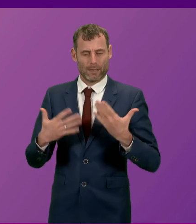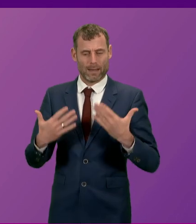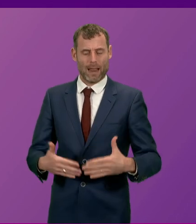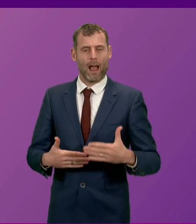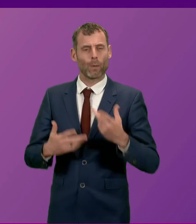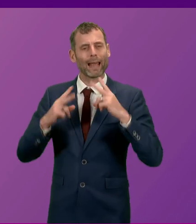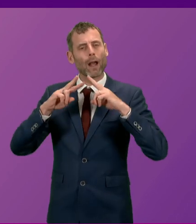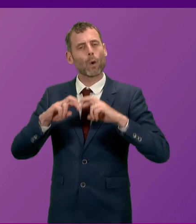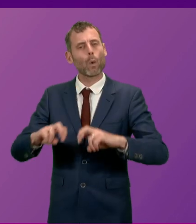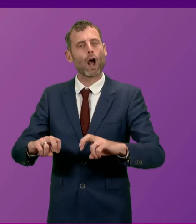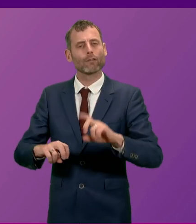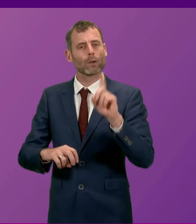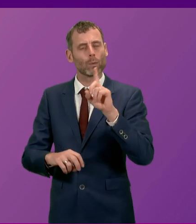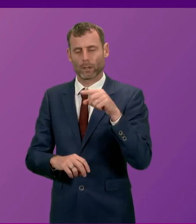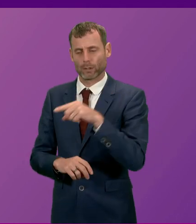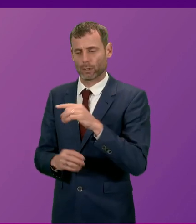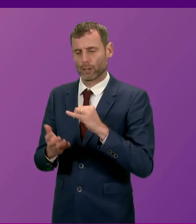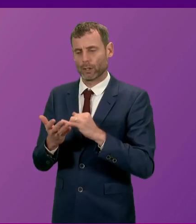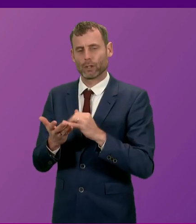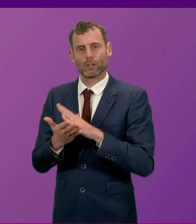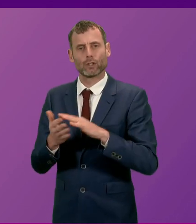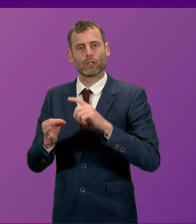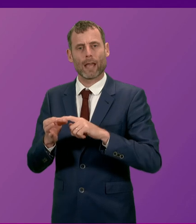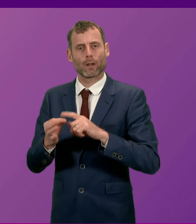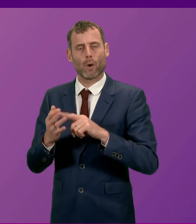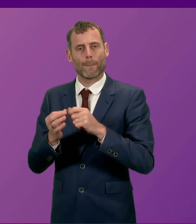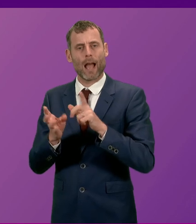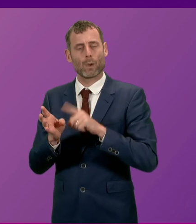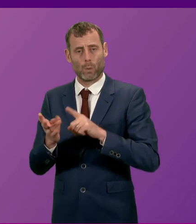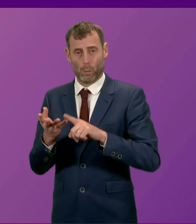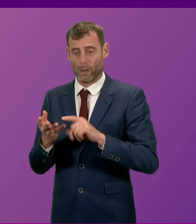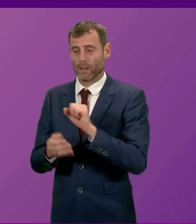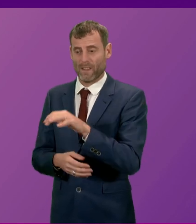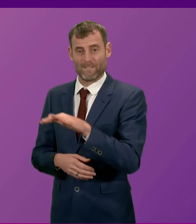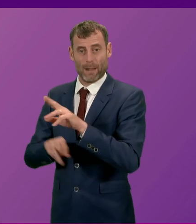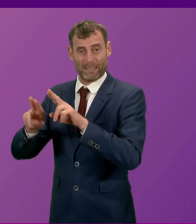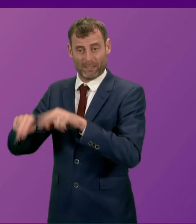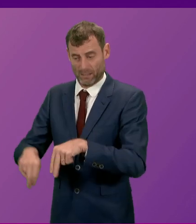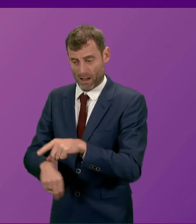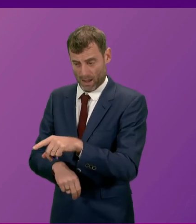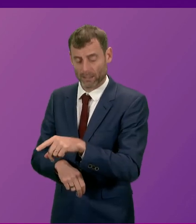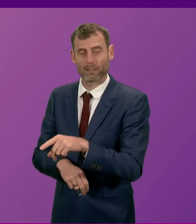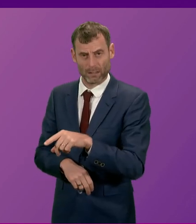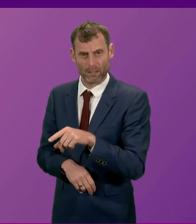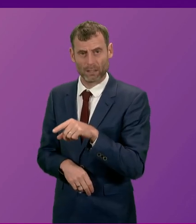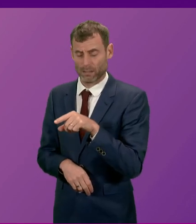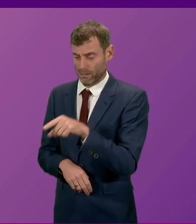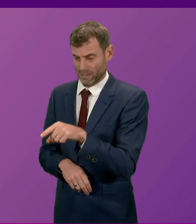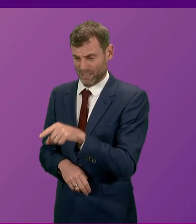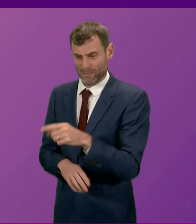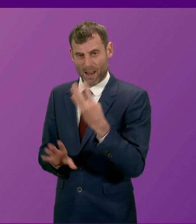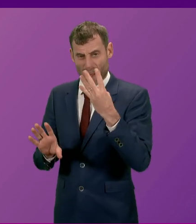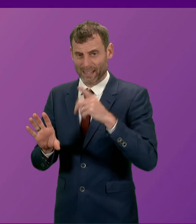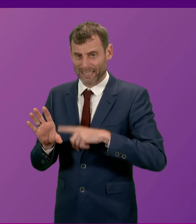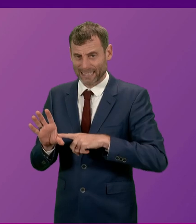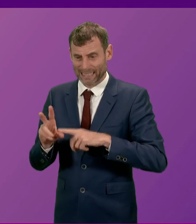the public inquiry into the death of Sheku Bayo. The Sheku's family, who have shown grace and dignity over the last long